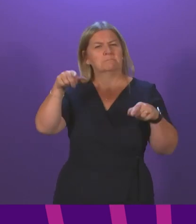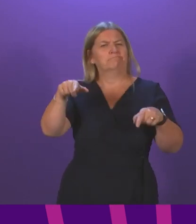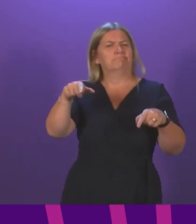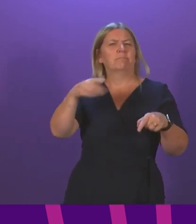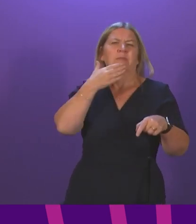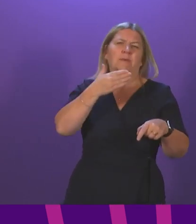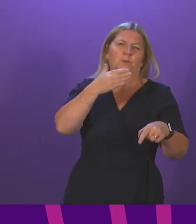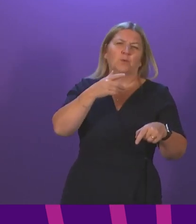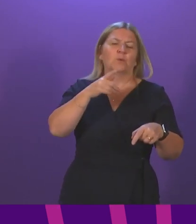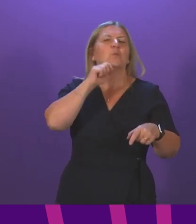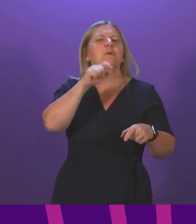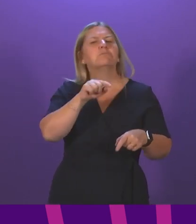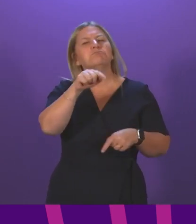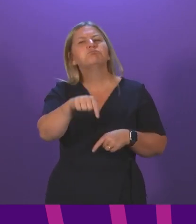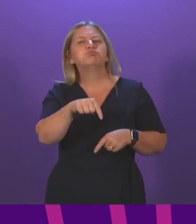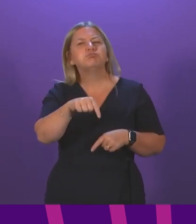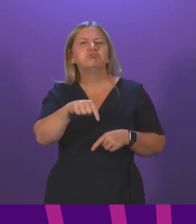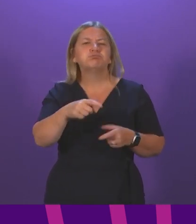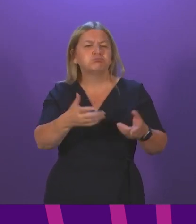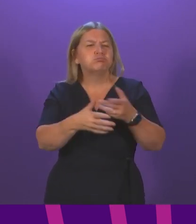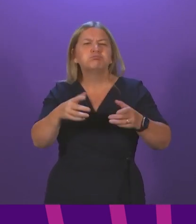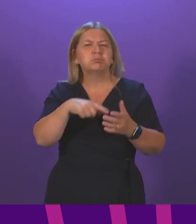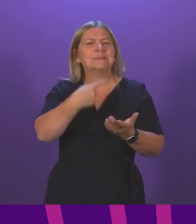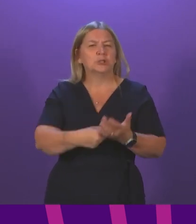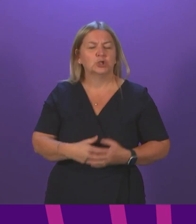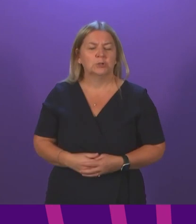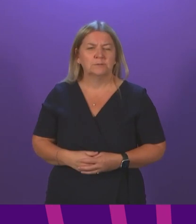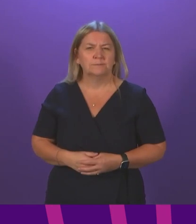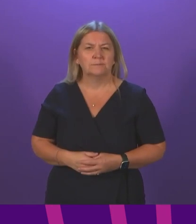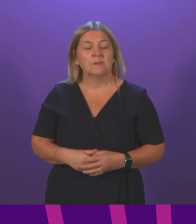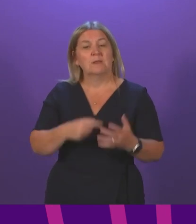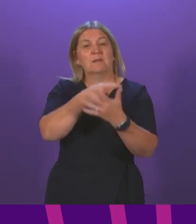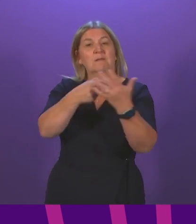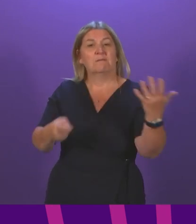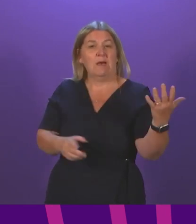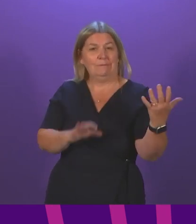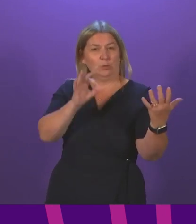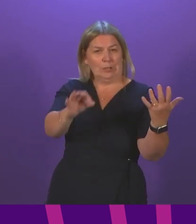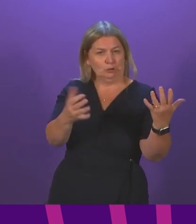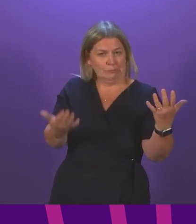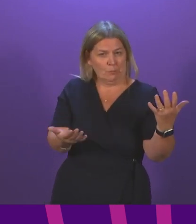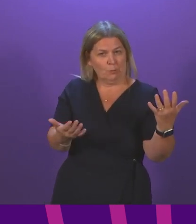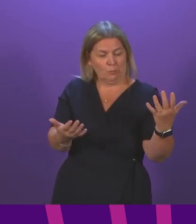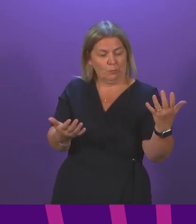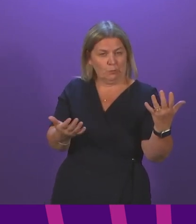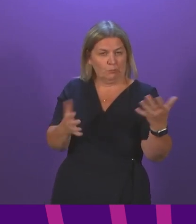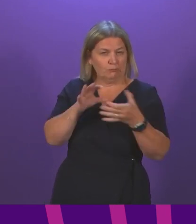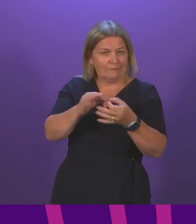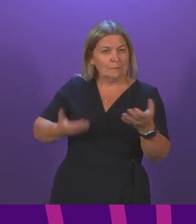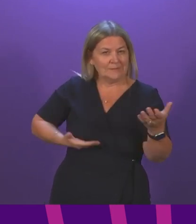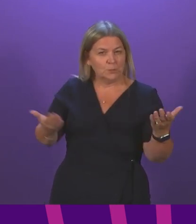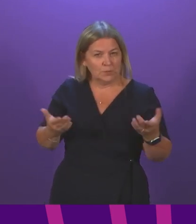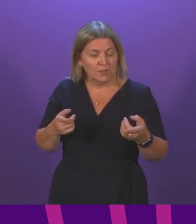put at decision time, and there are five questions to be put as a result of today's business. And may I remind members that if